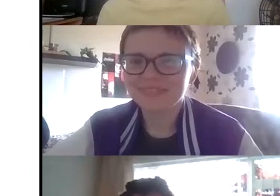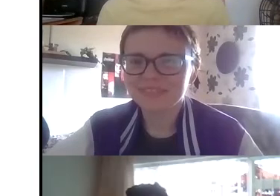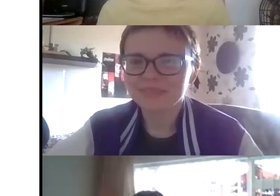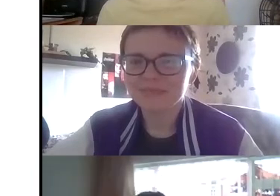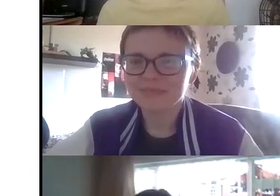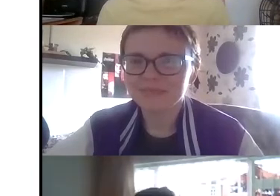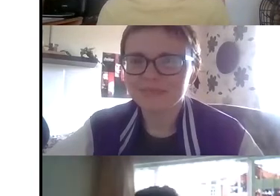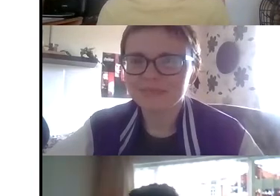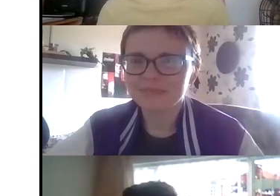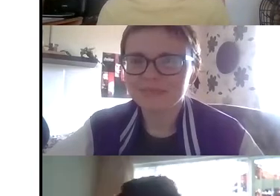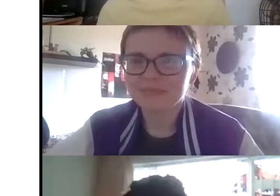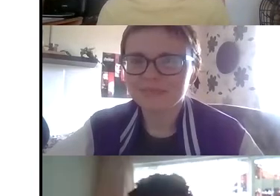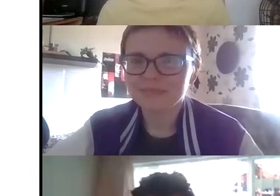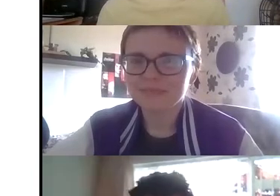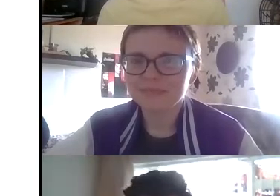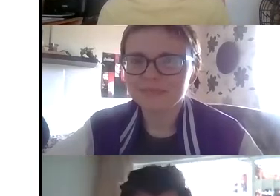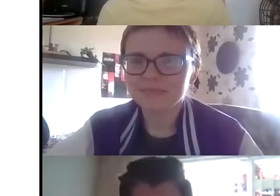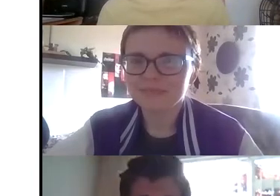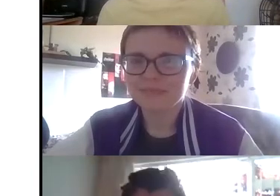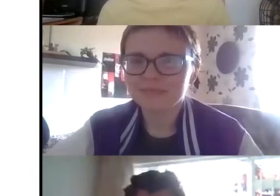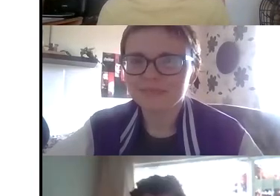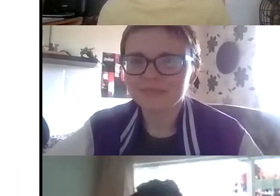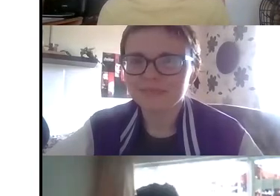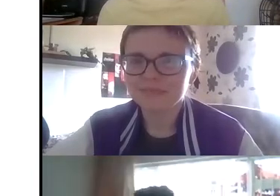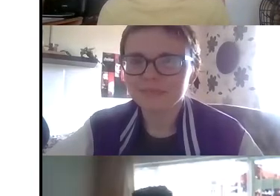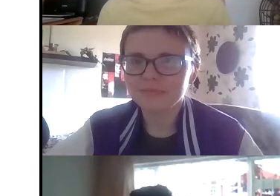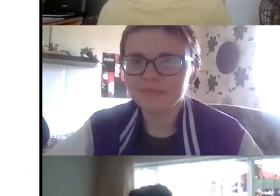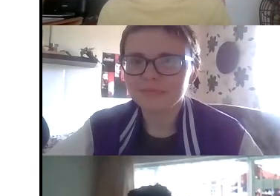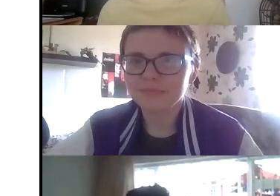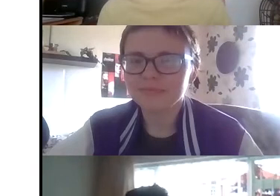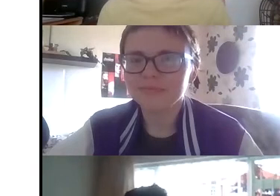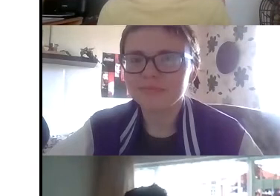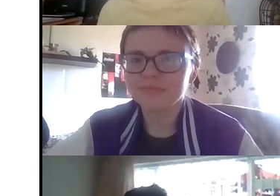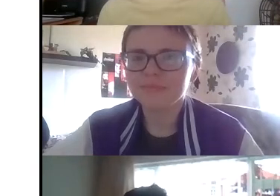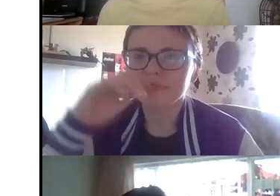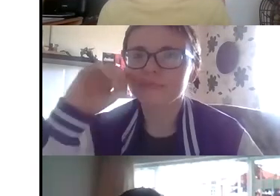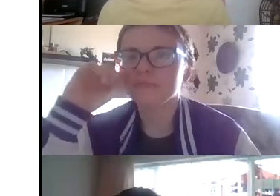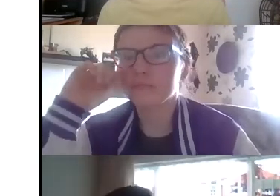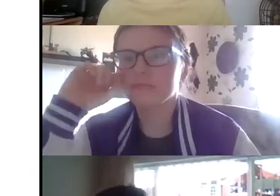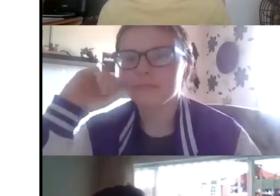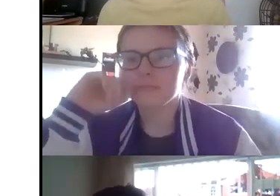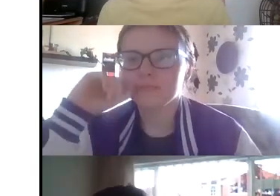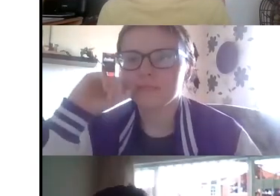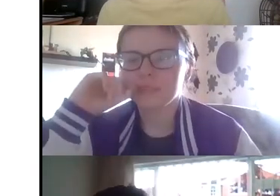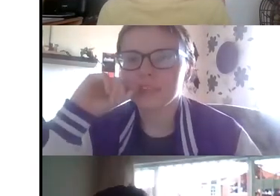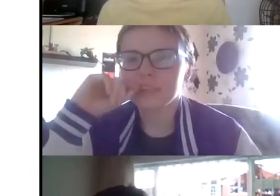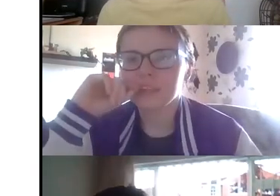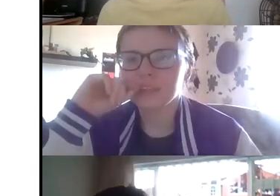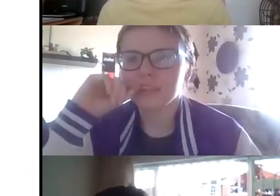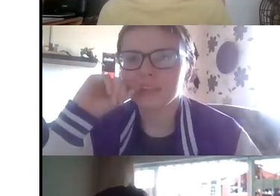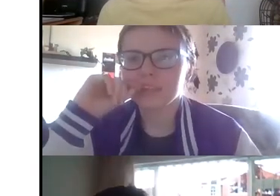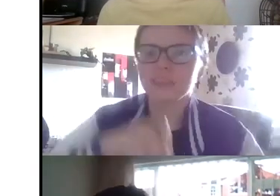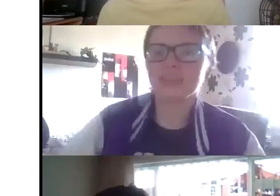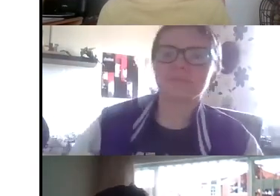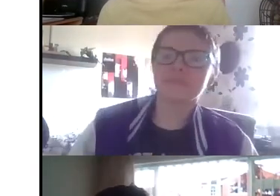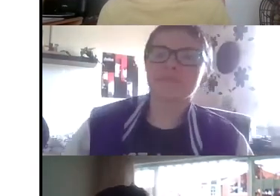which is quite typical for like this session. But I'm very sorry. So those are the pairs. If we have a little hello, what's your